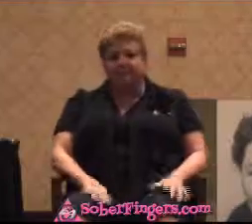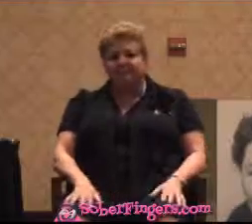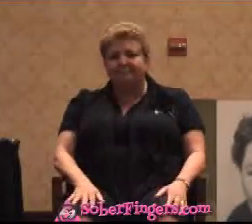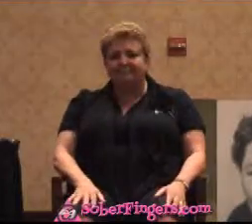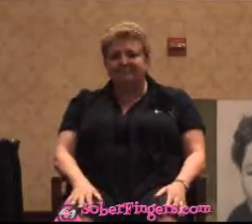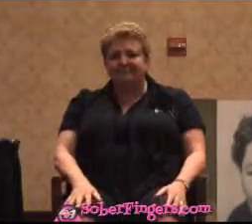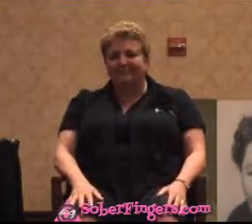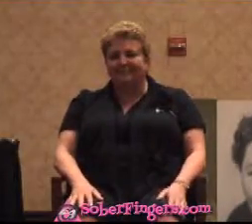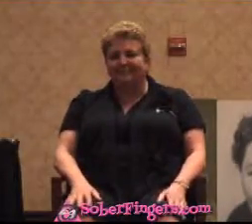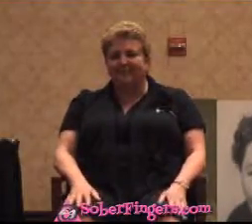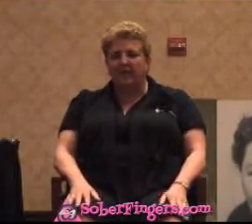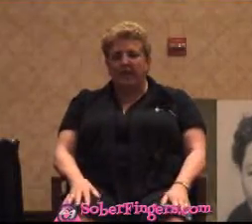And I was like,